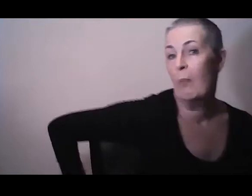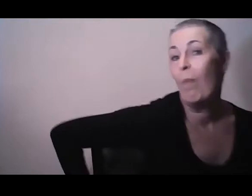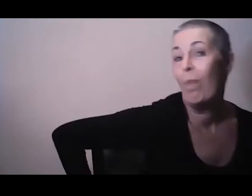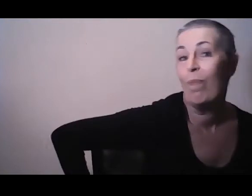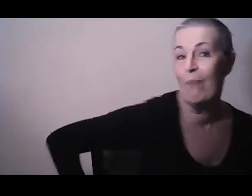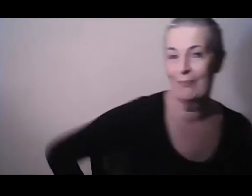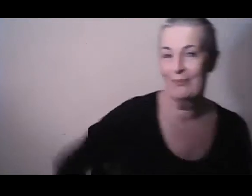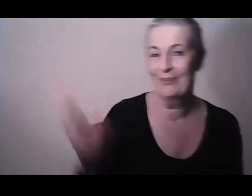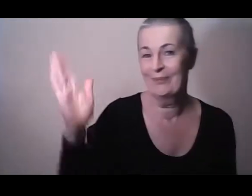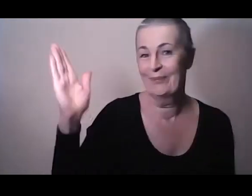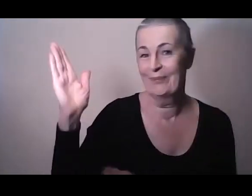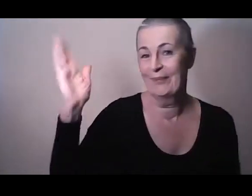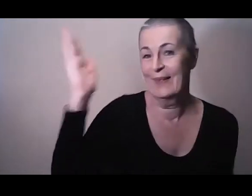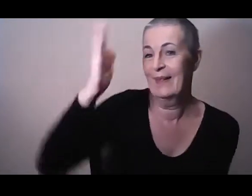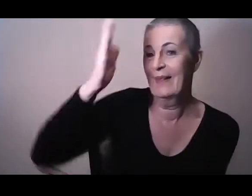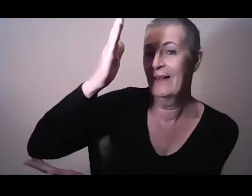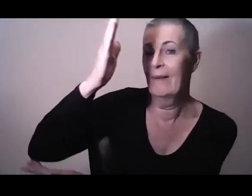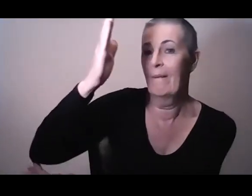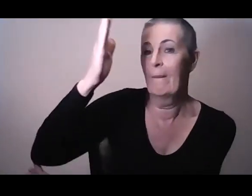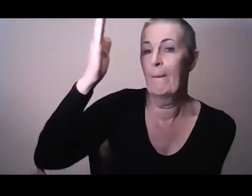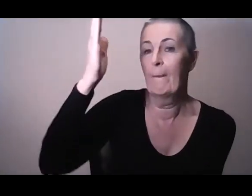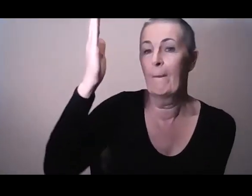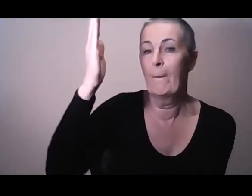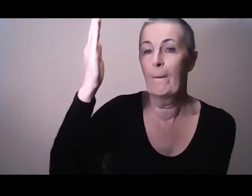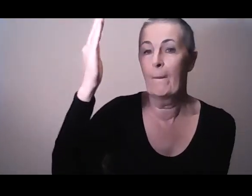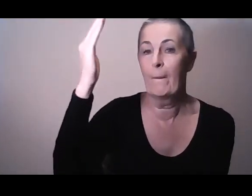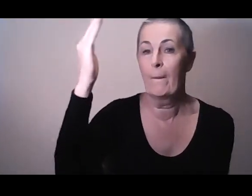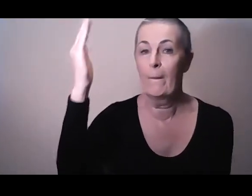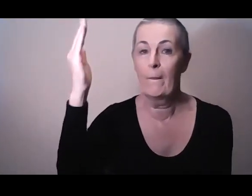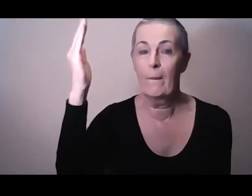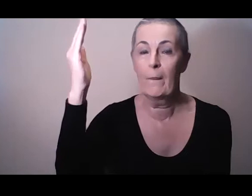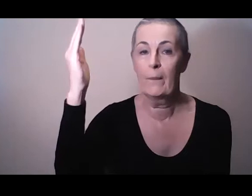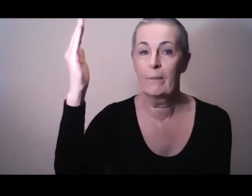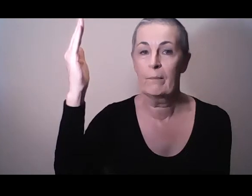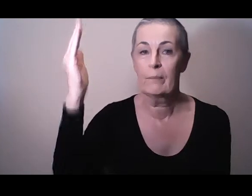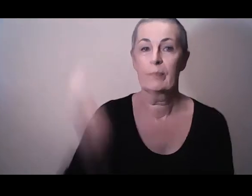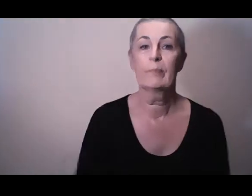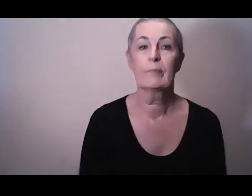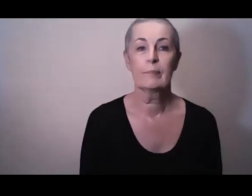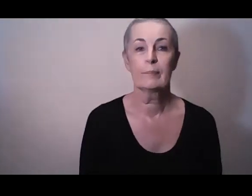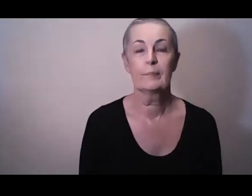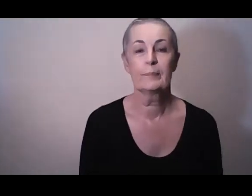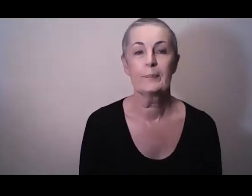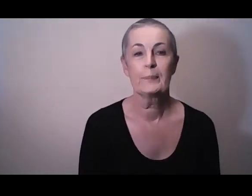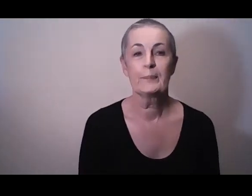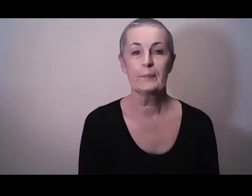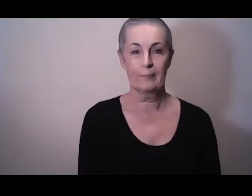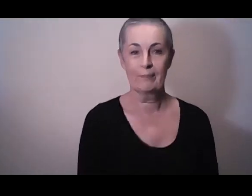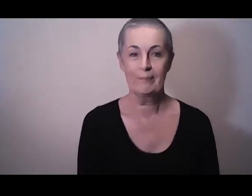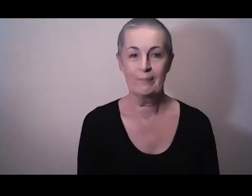just stick your bum under a little way so that it forms a straight line with your spine.